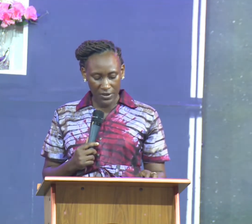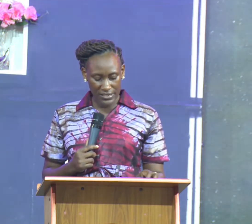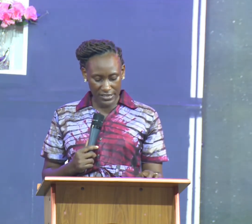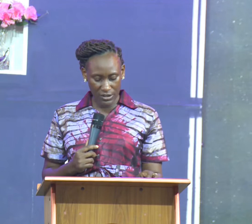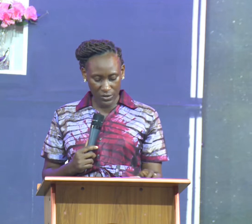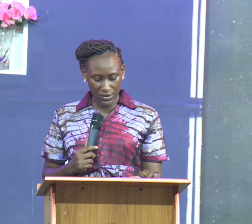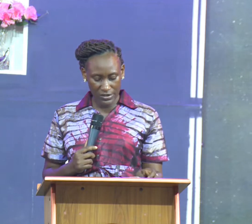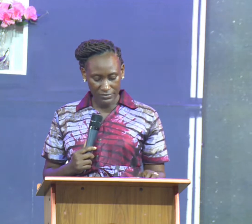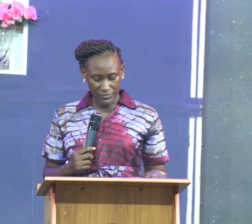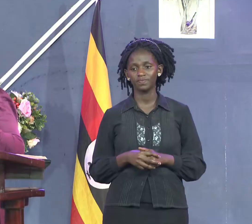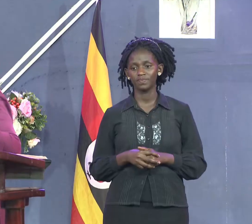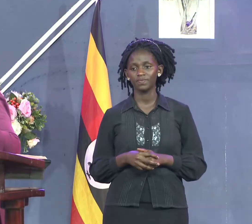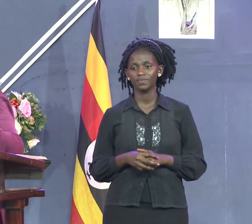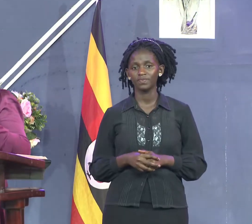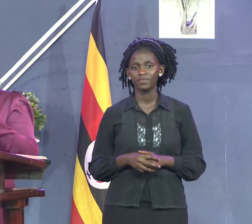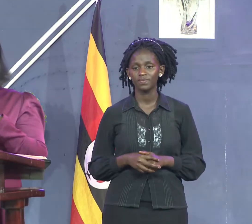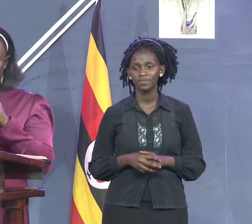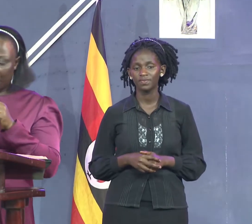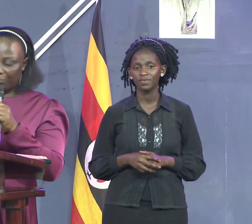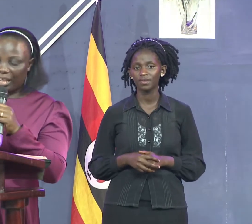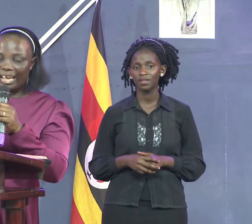tongue. Praise the Lord. Version in the